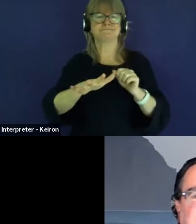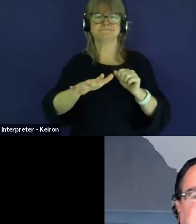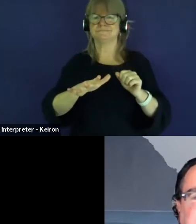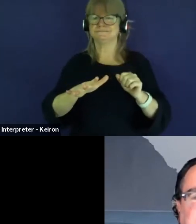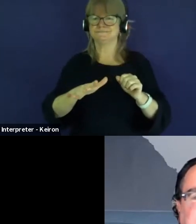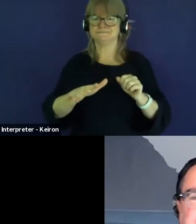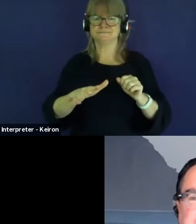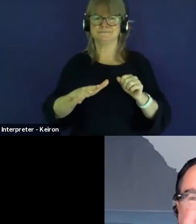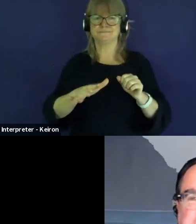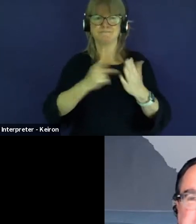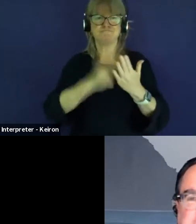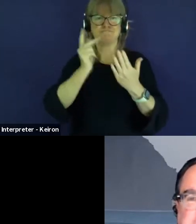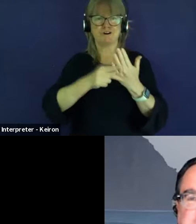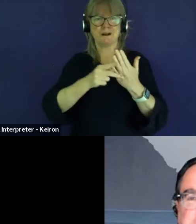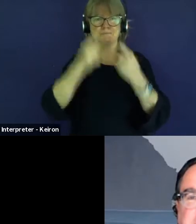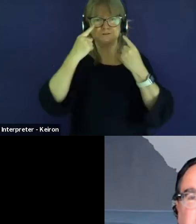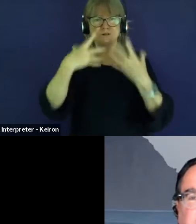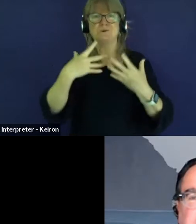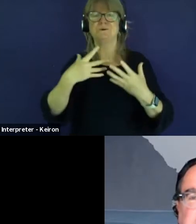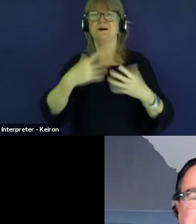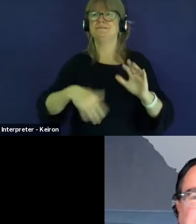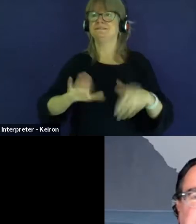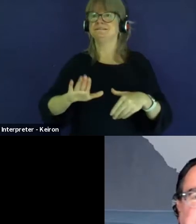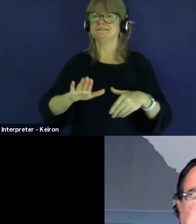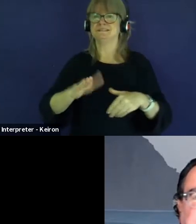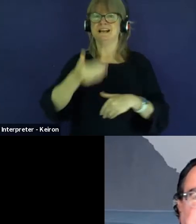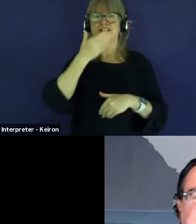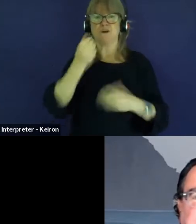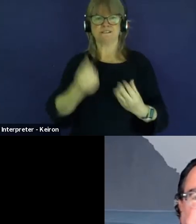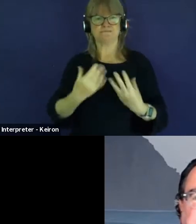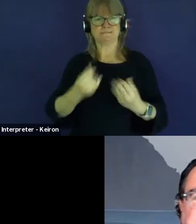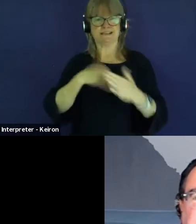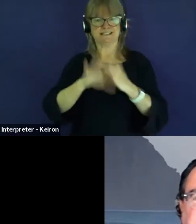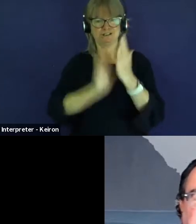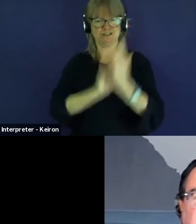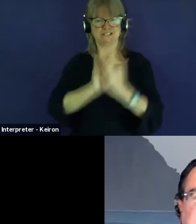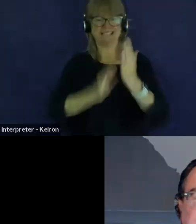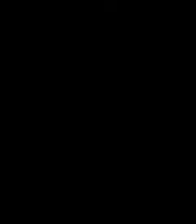excellent program there. Amazing. There's some really nice feedback in there saying thank you, great work.